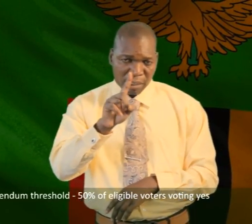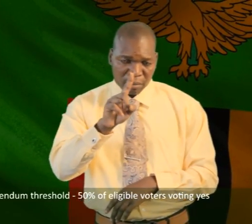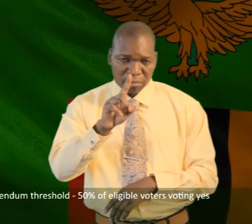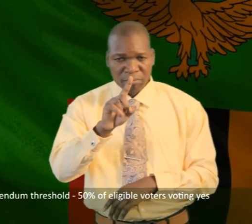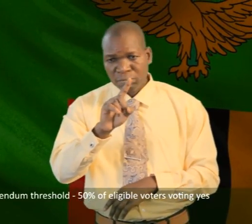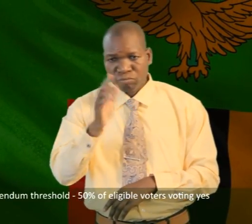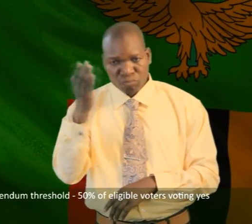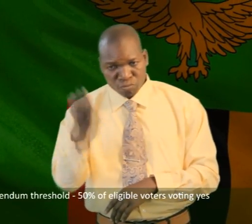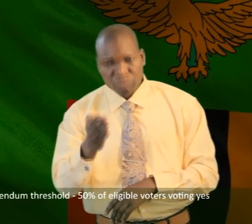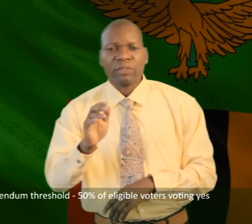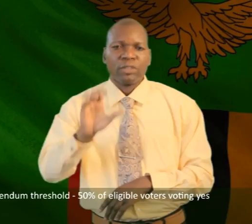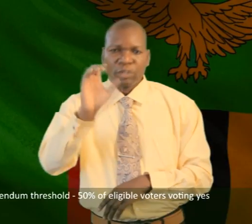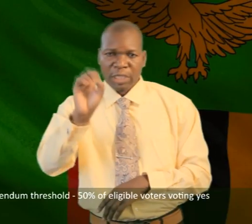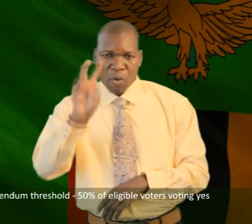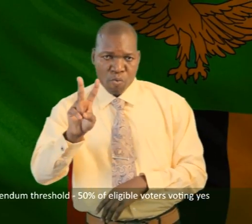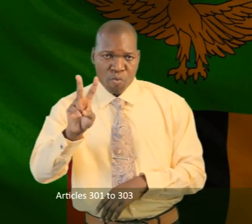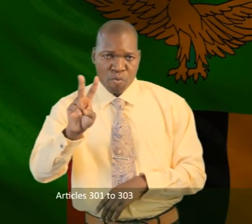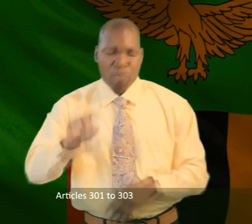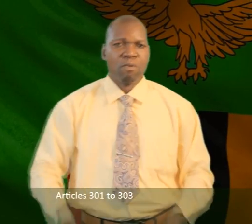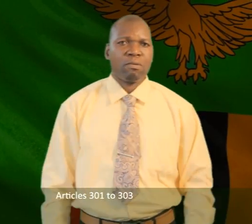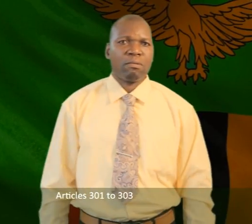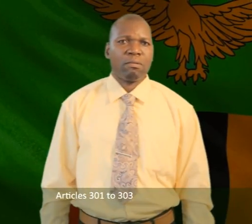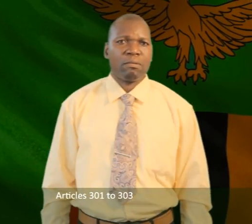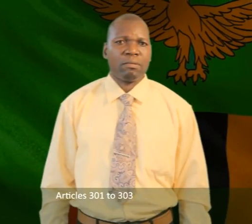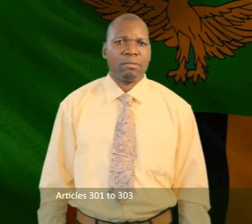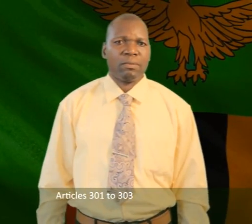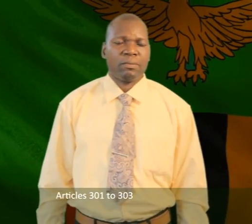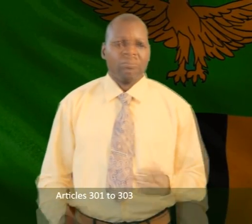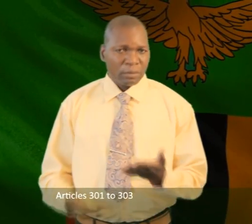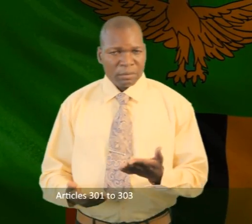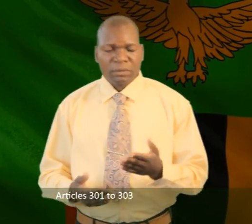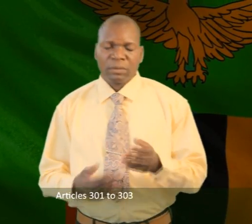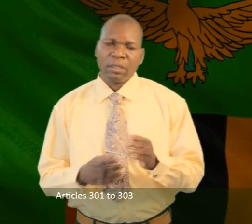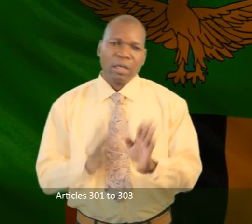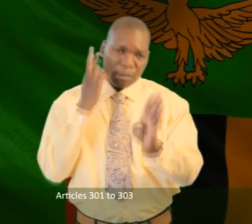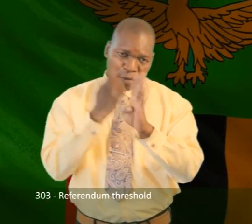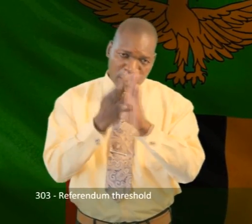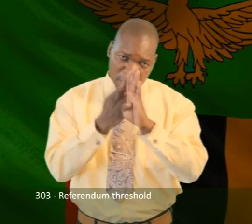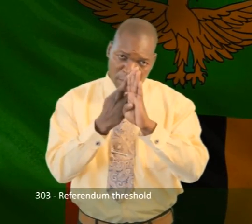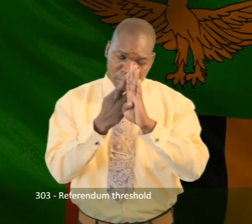50% of eligible voters voting yes. Under Articles 301 to 303,